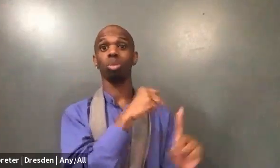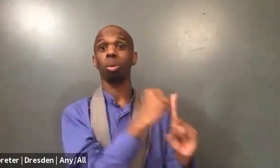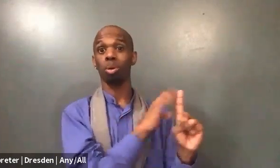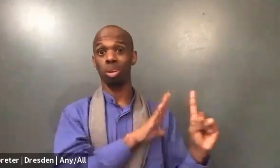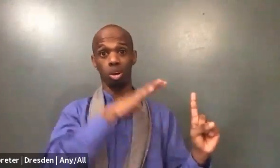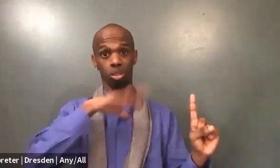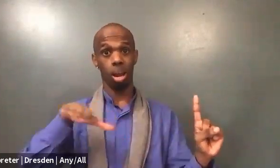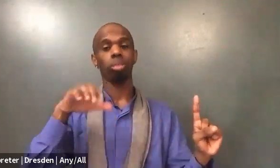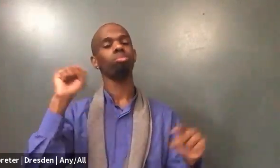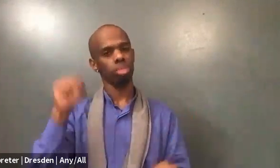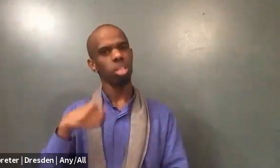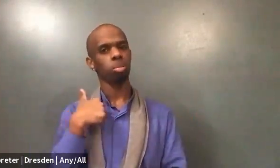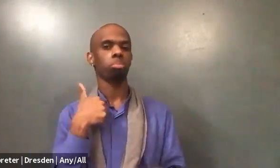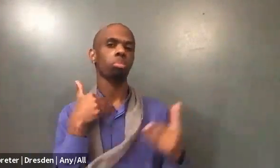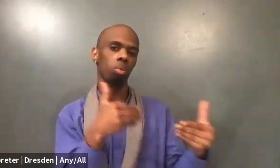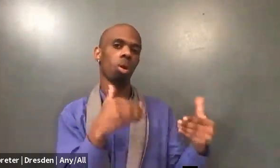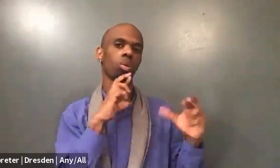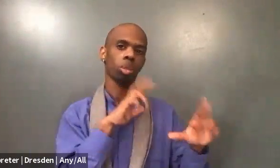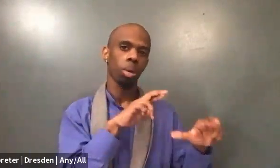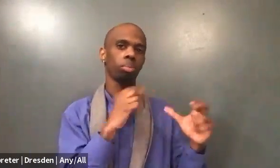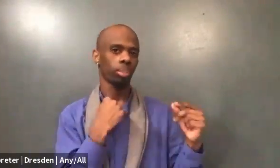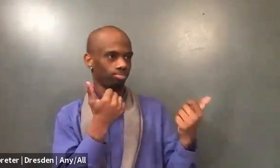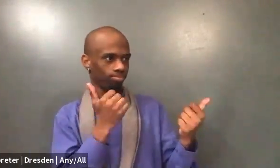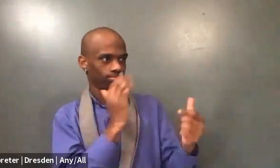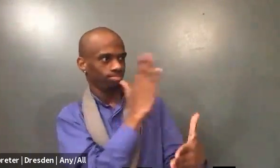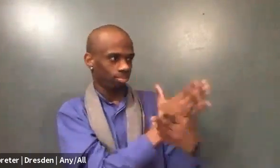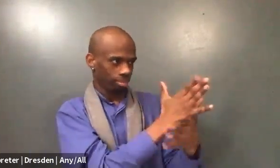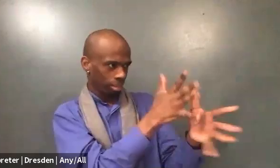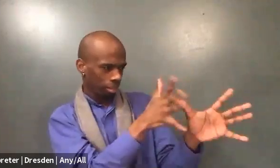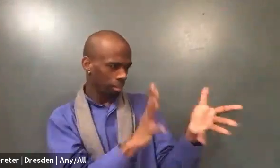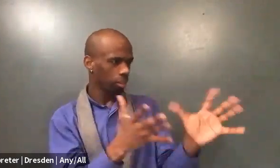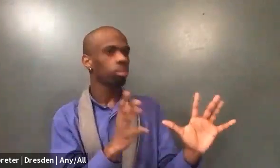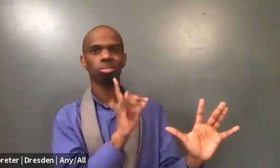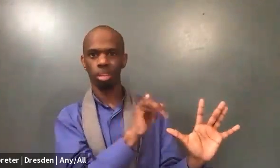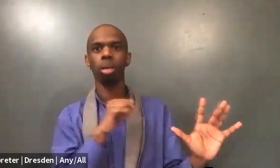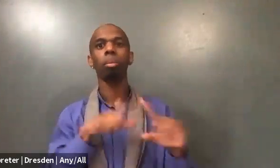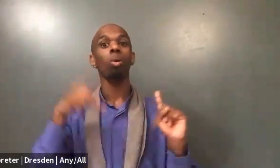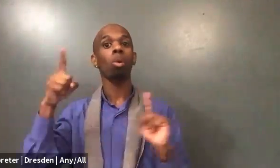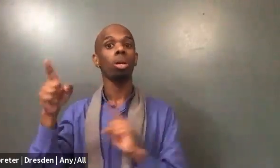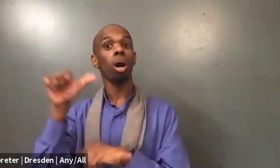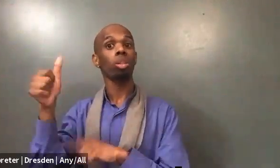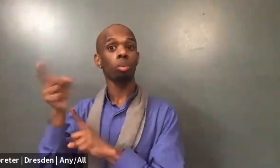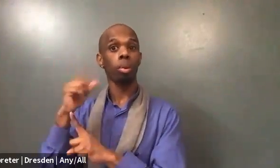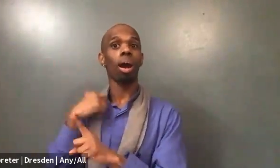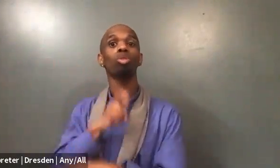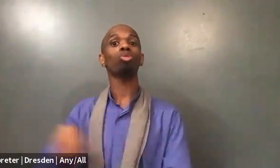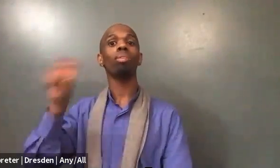But in another situation, when I was traveling and I heard a woman being assaulted outside of my door, my